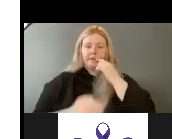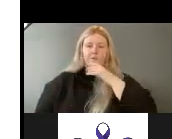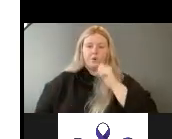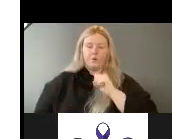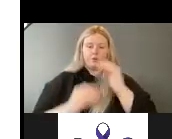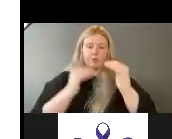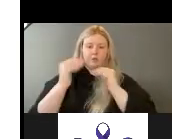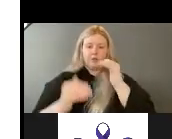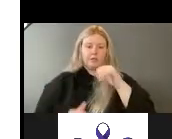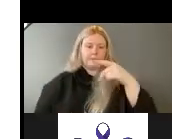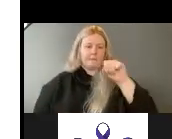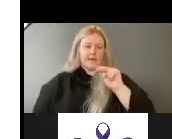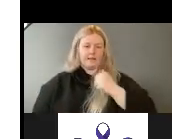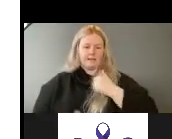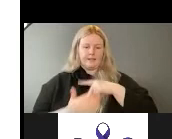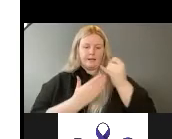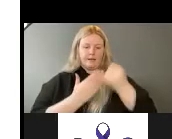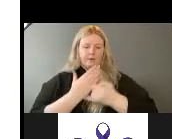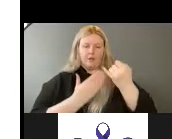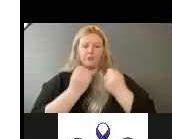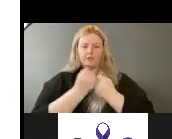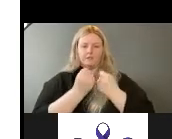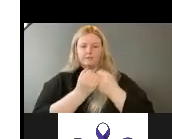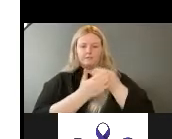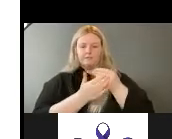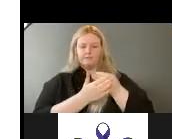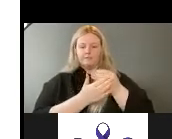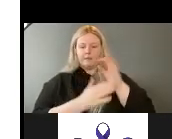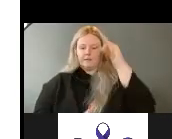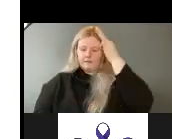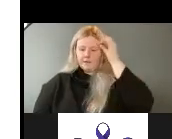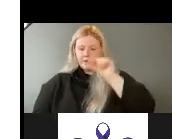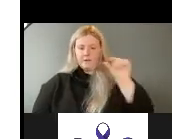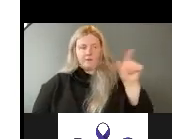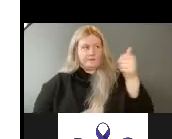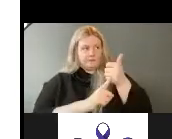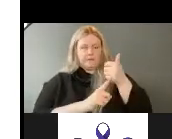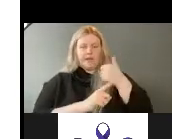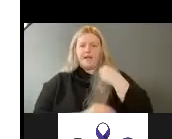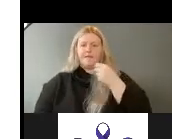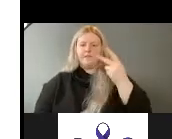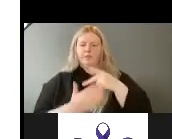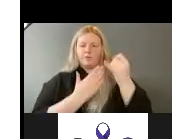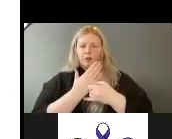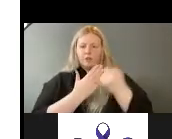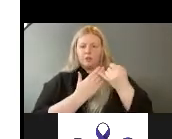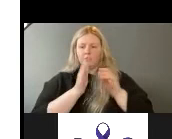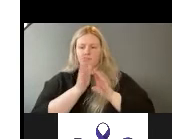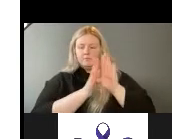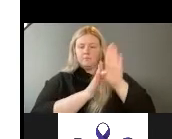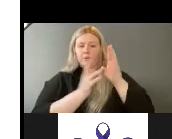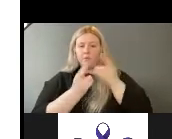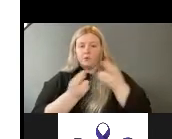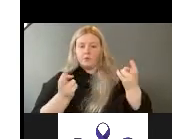that was funded by the federal government. We've had a couple of projects to develop resources.